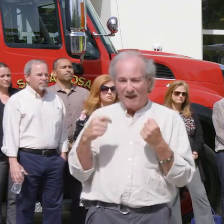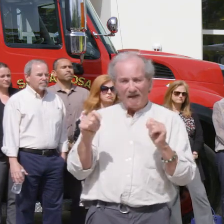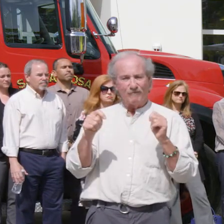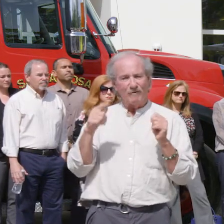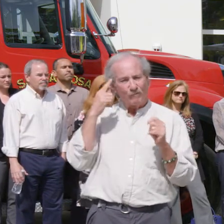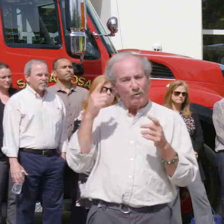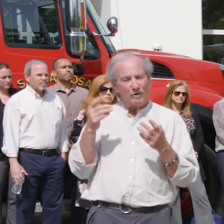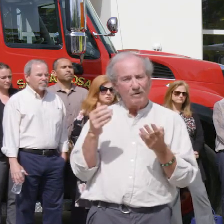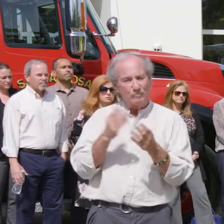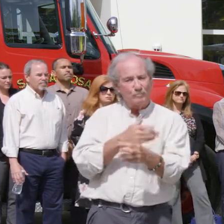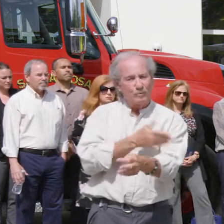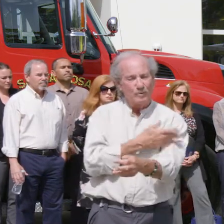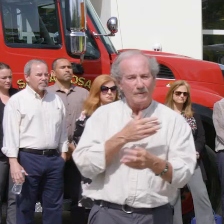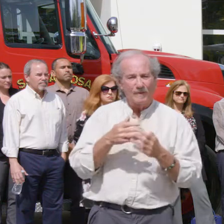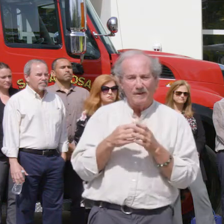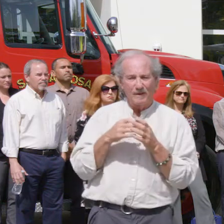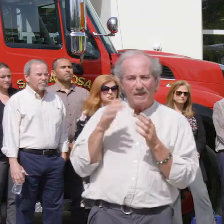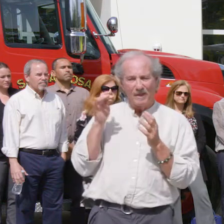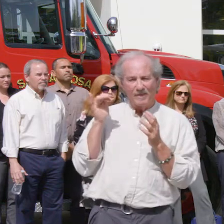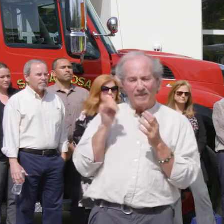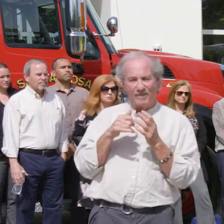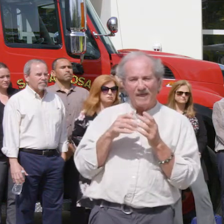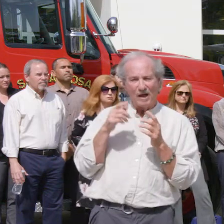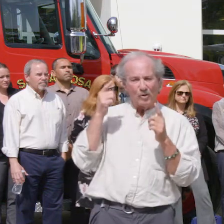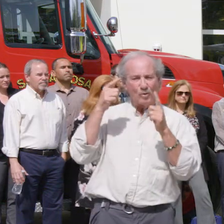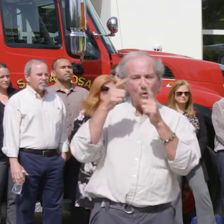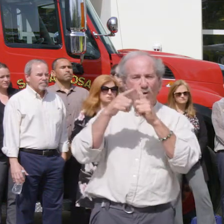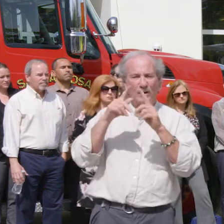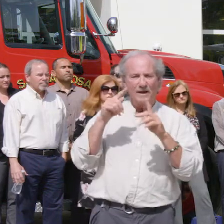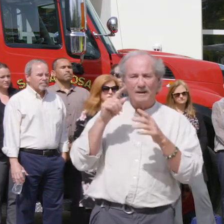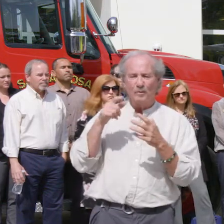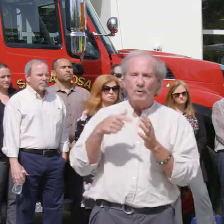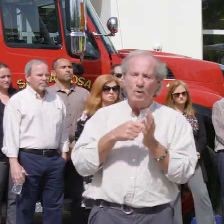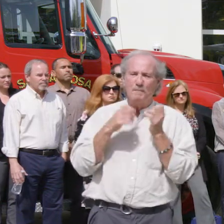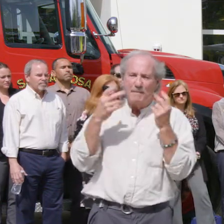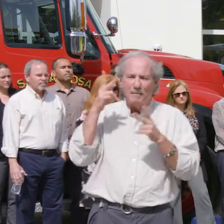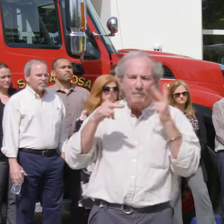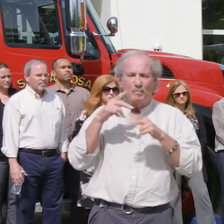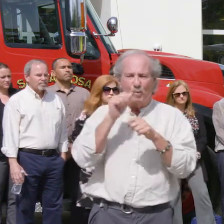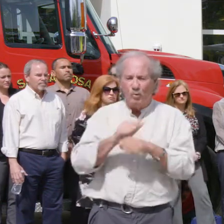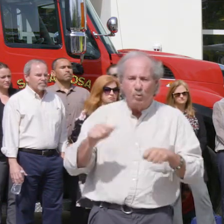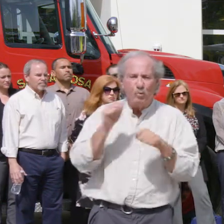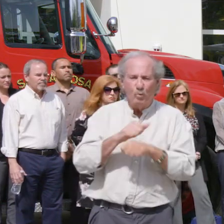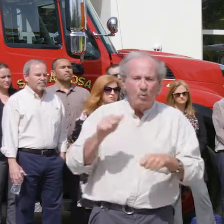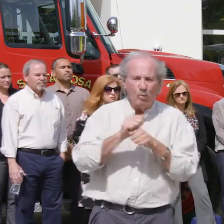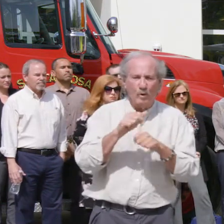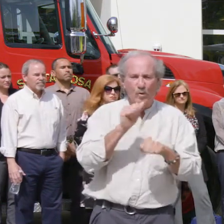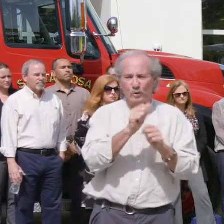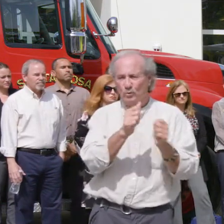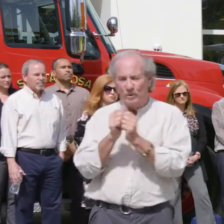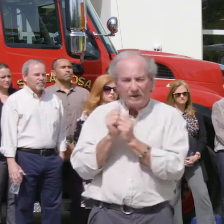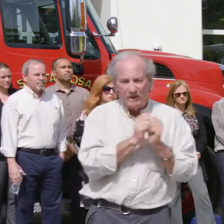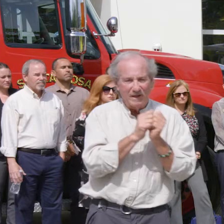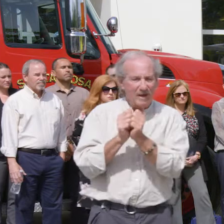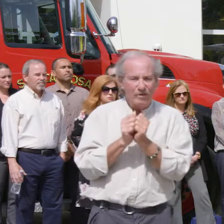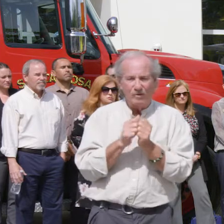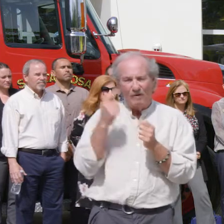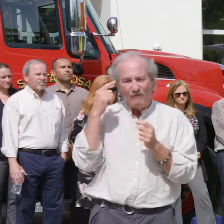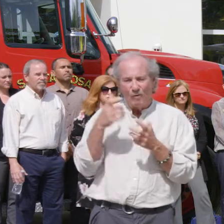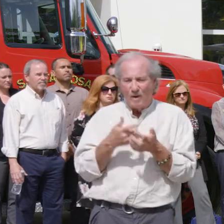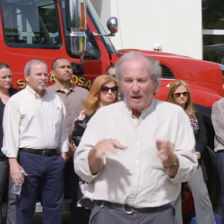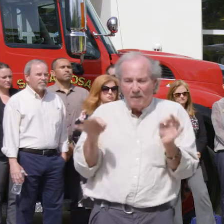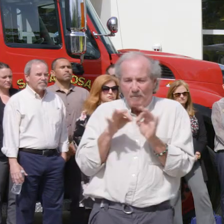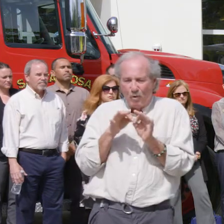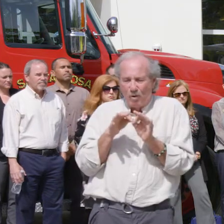ongoing. This mission truly took a unity of effort, working together to tackle the largest debris removal mission in California